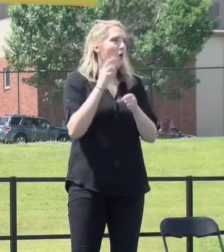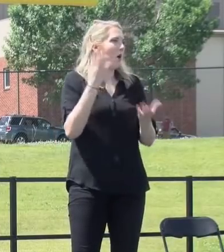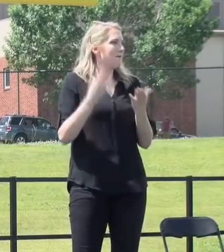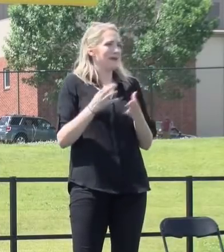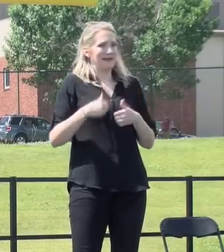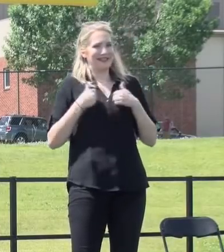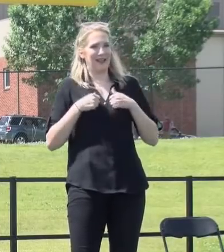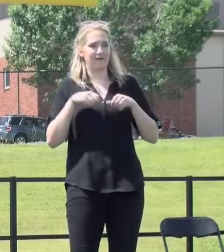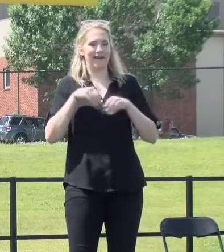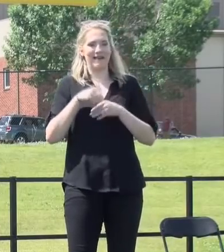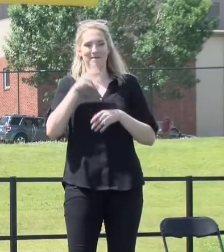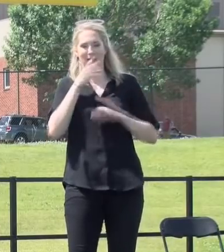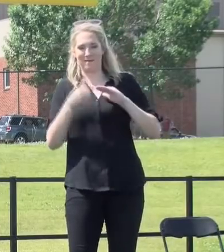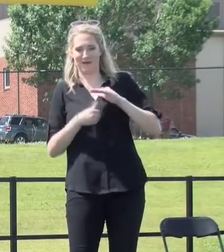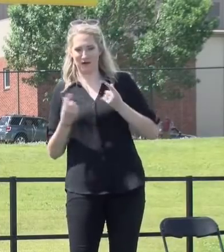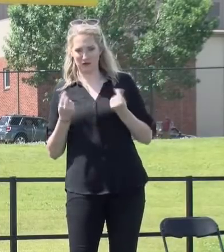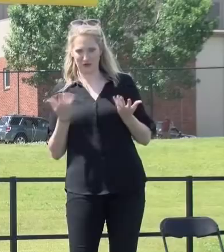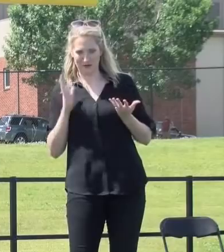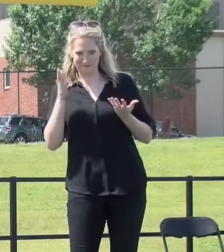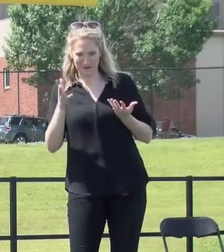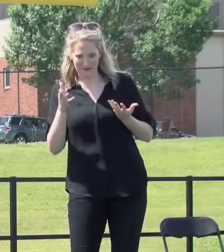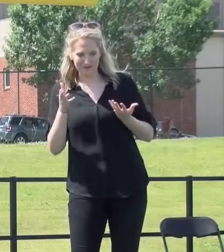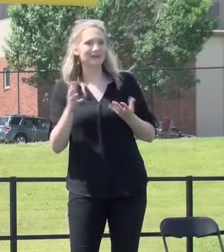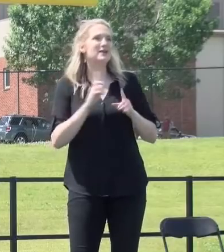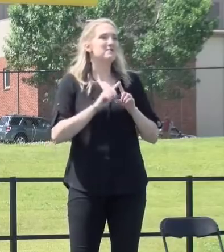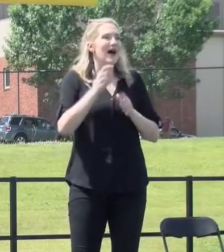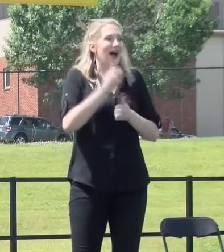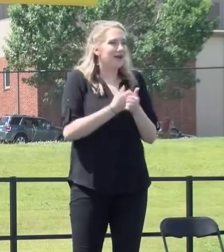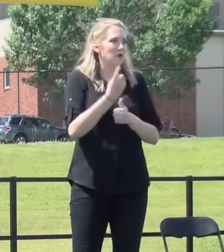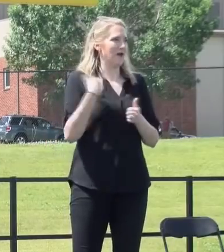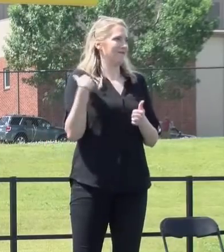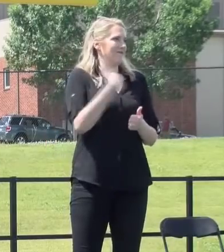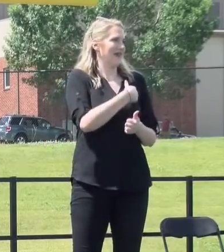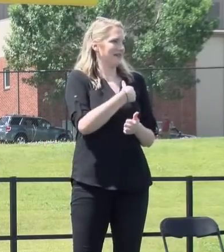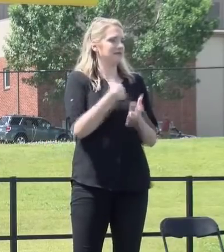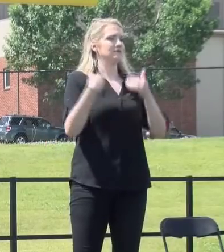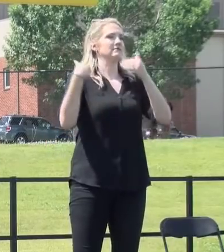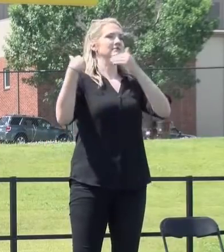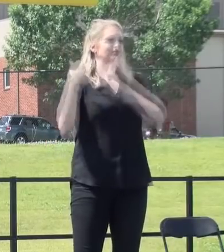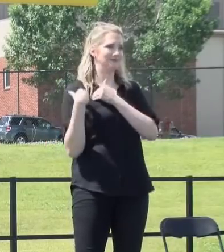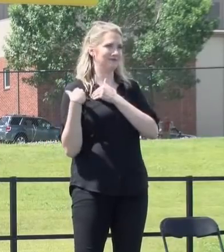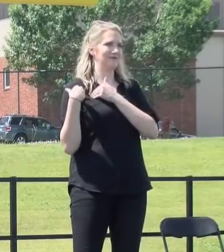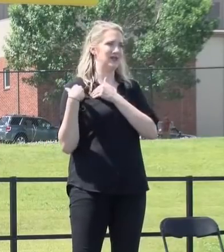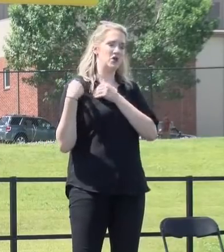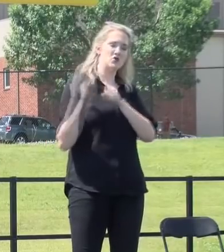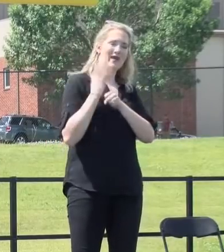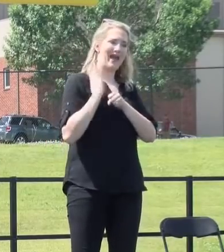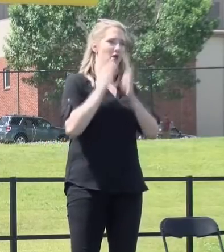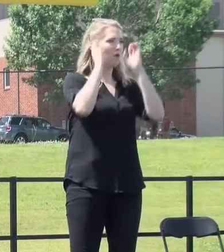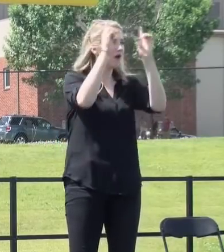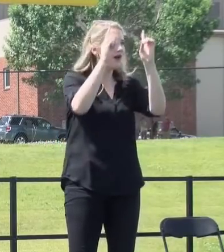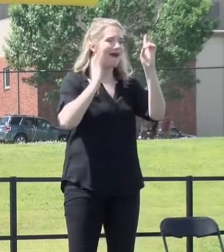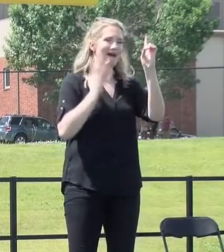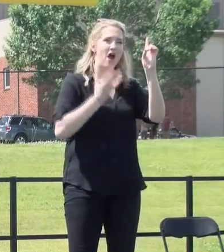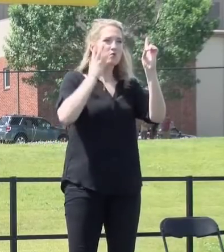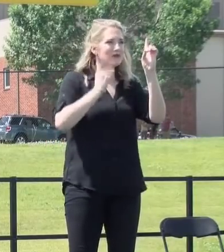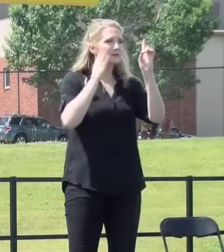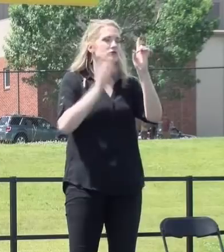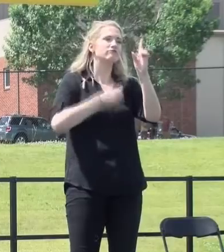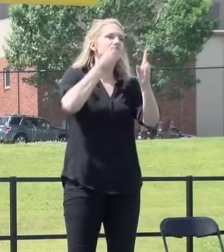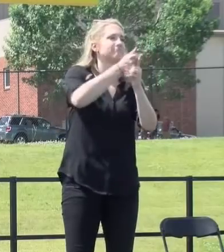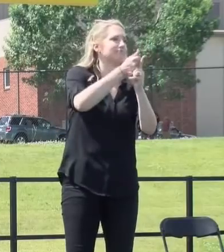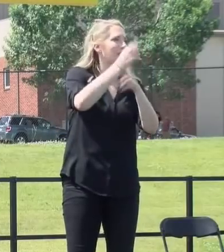mom's basement trying to figure out what we'll do. Each of us has a responsibility to use our education and experience to make an